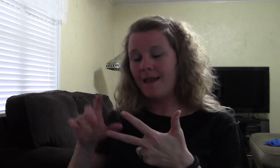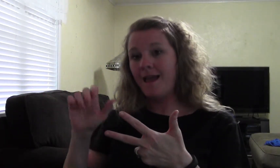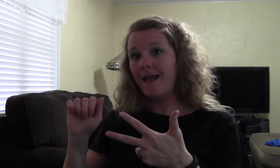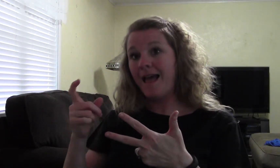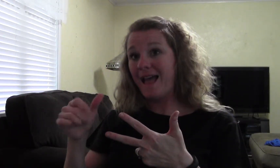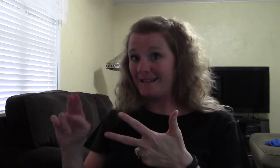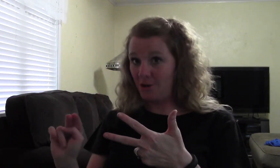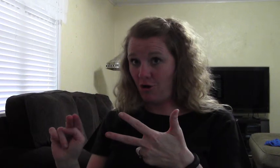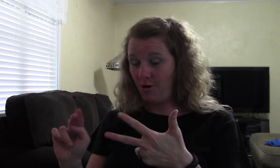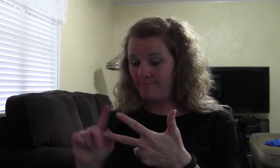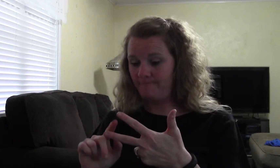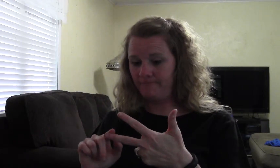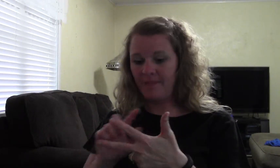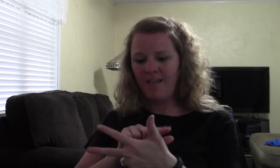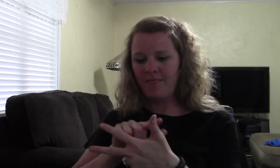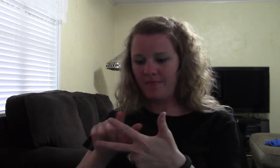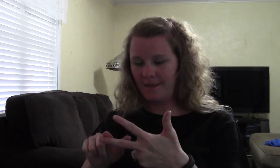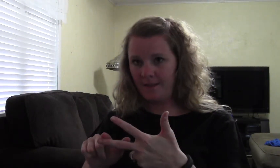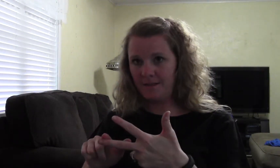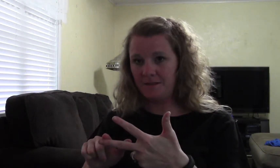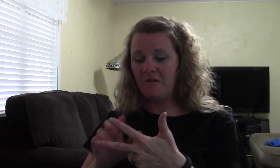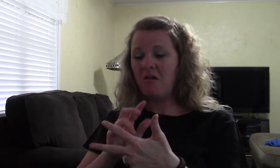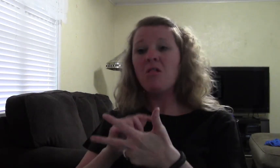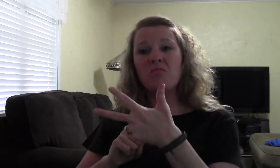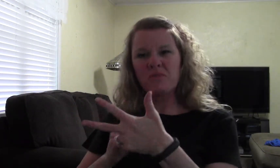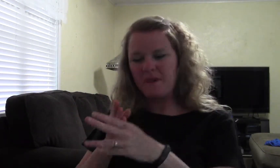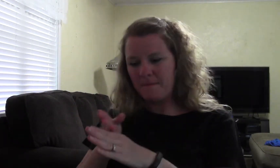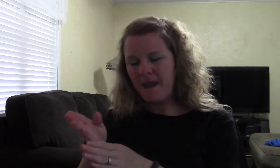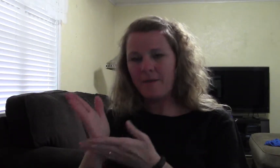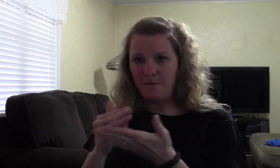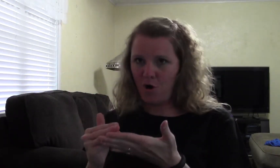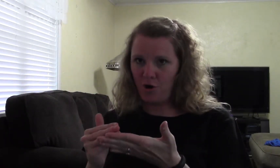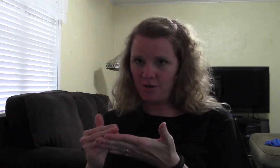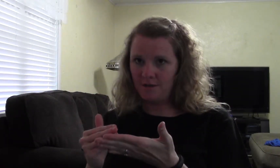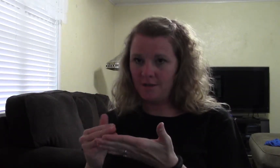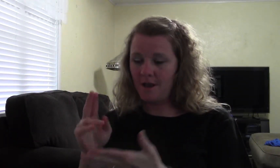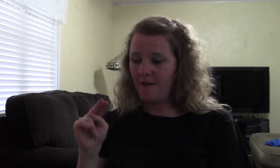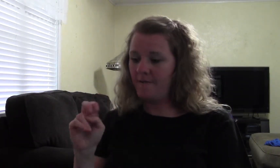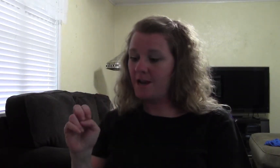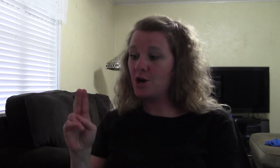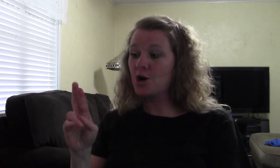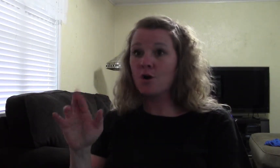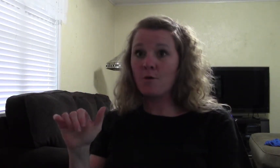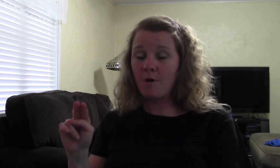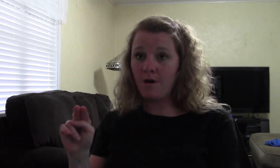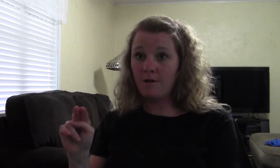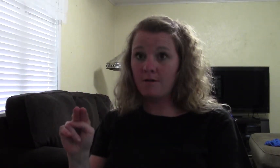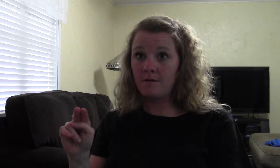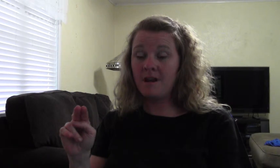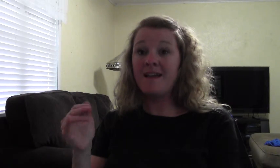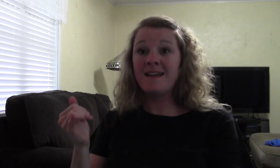Those are the three main parts of a neuron. I am not going to say every neuron has all three